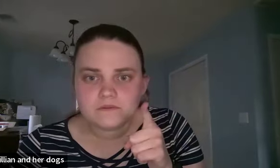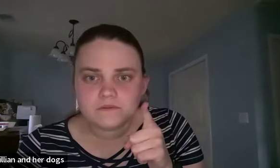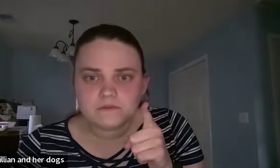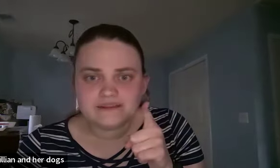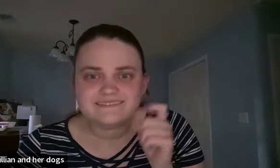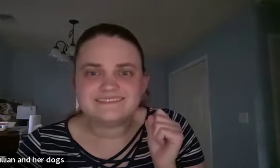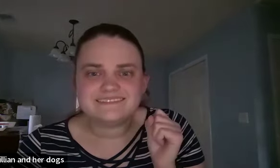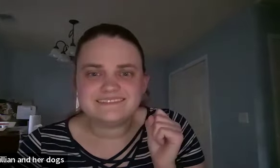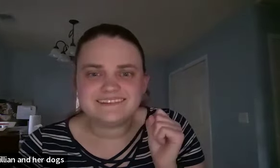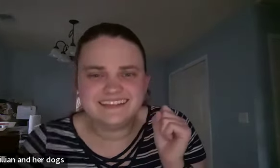Wait.